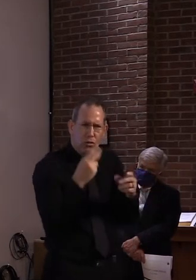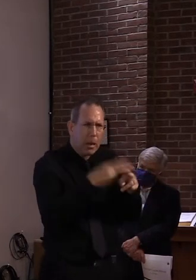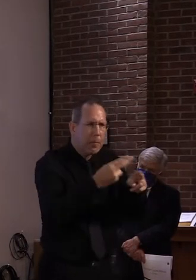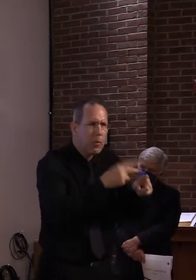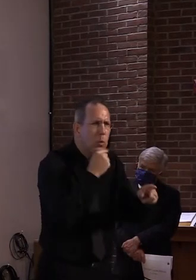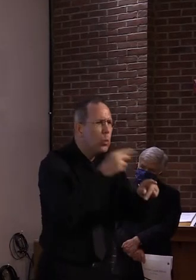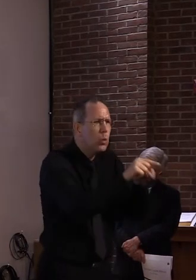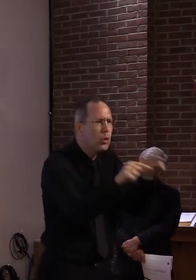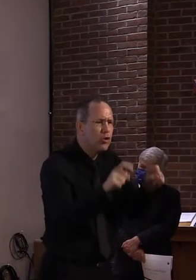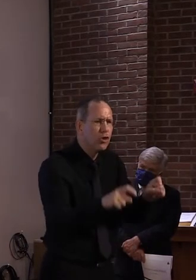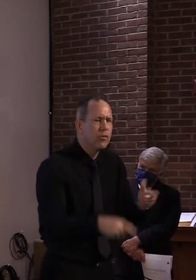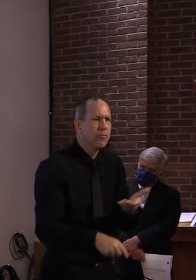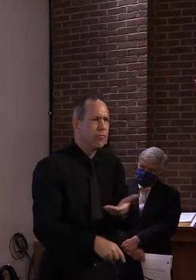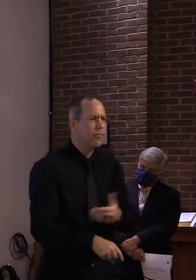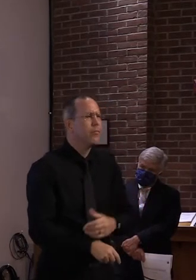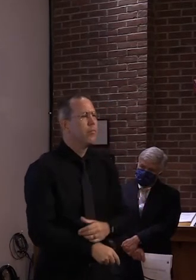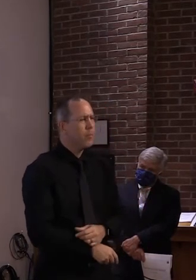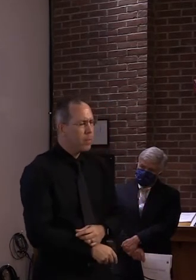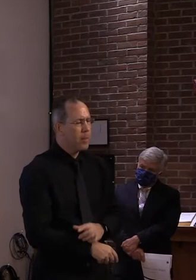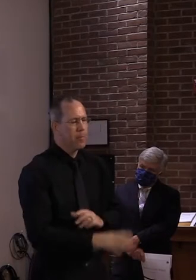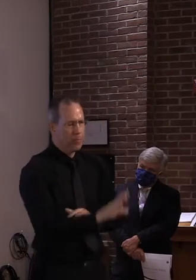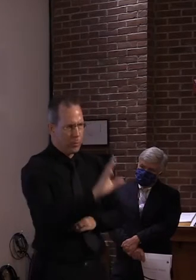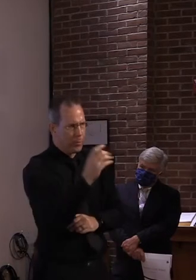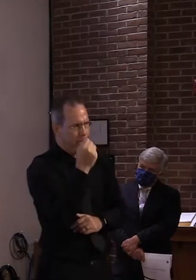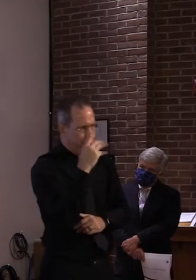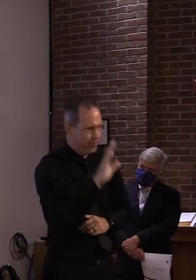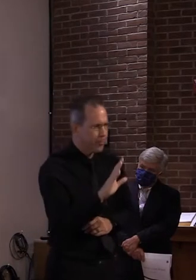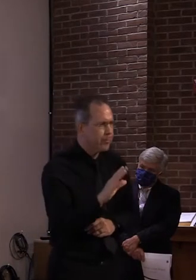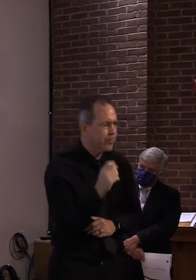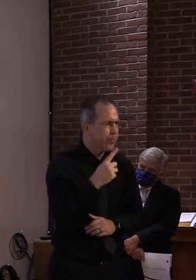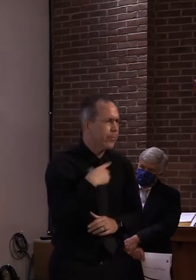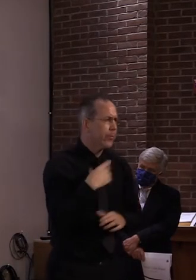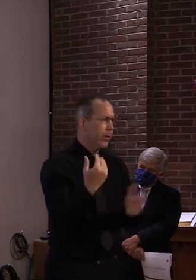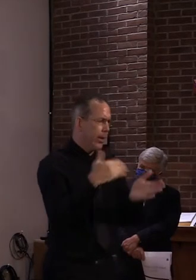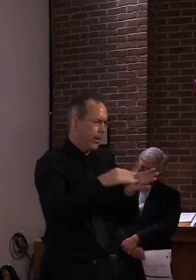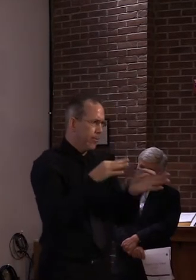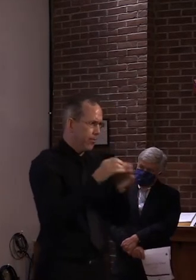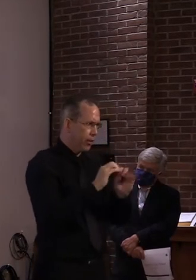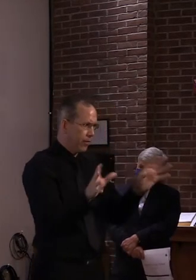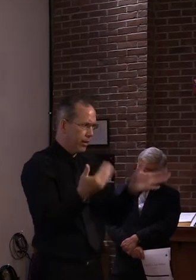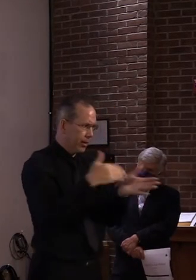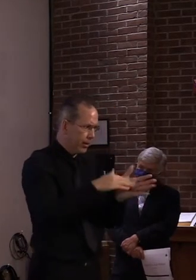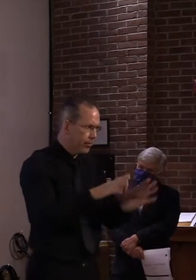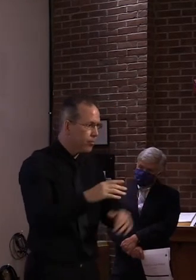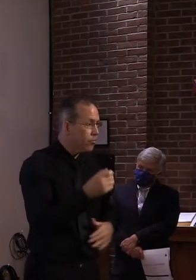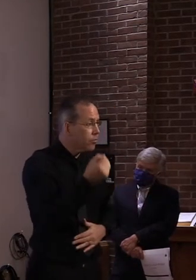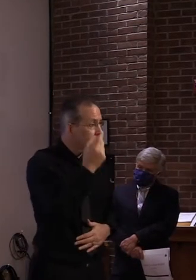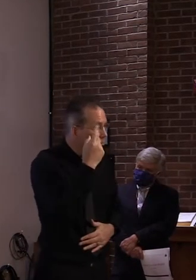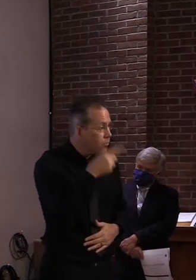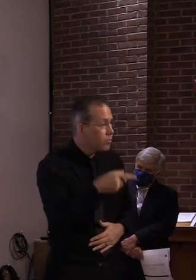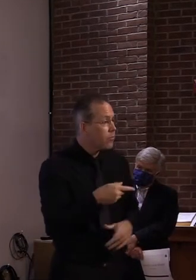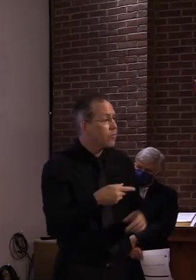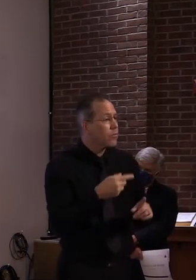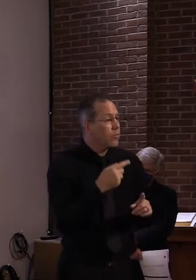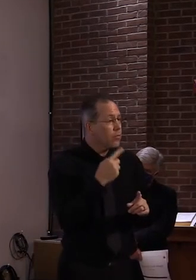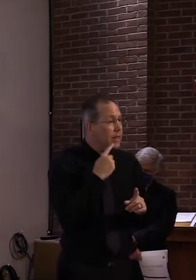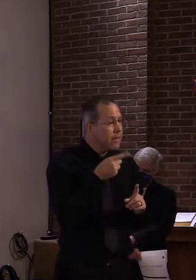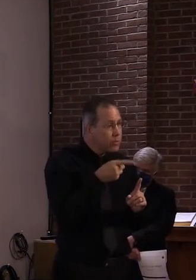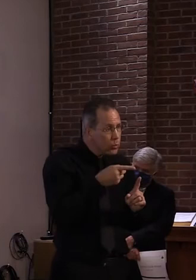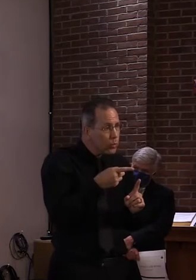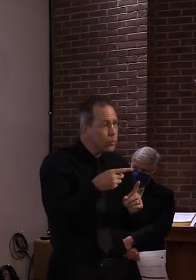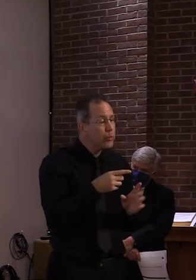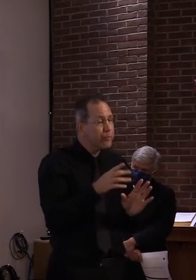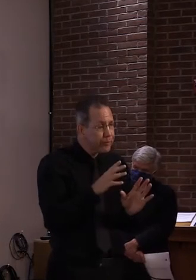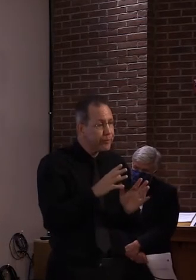this conversation today, which is if we find through contact tracing that an individual is at risk, the